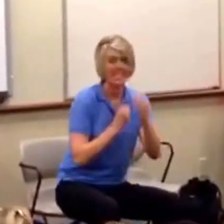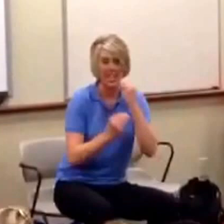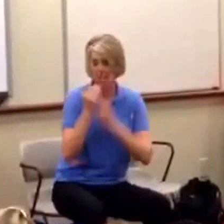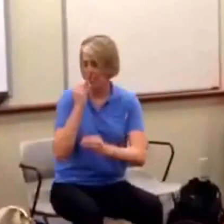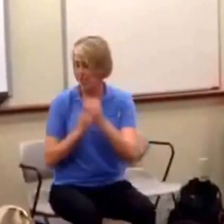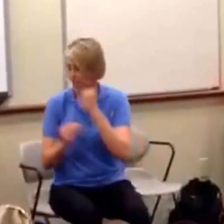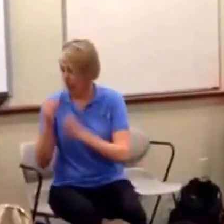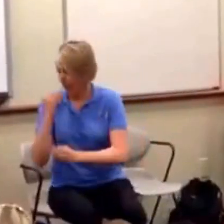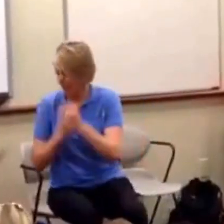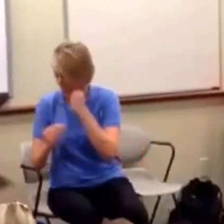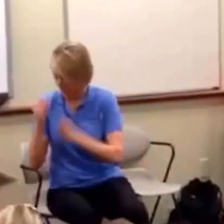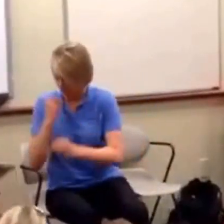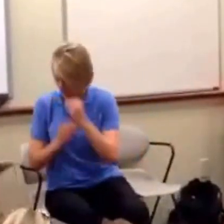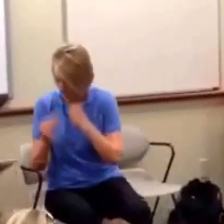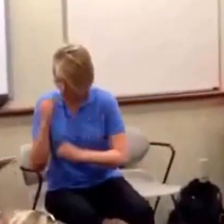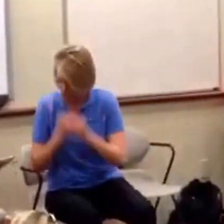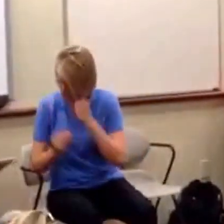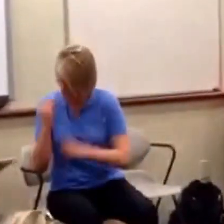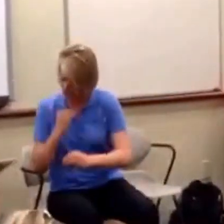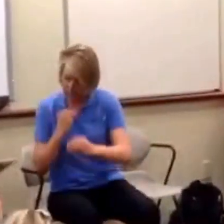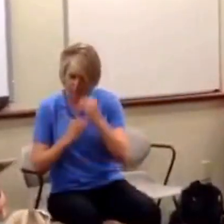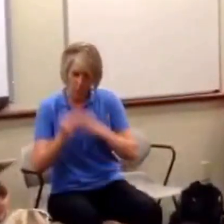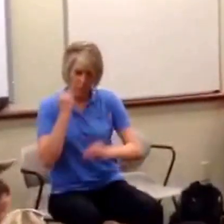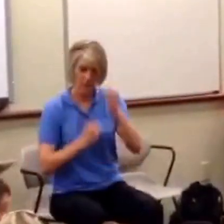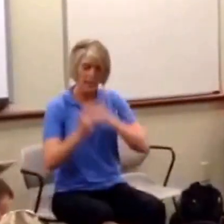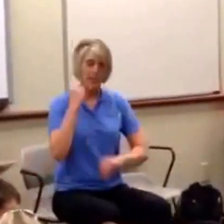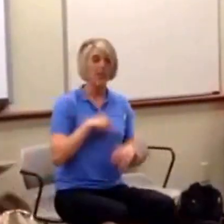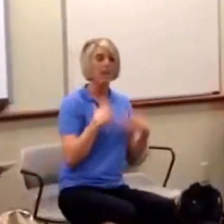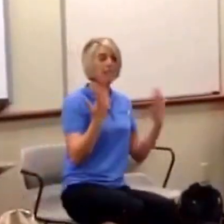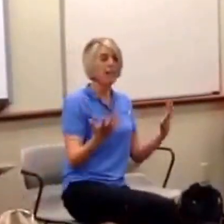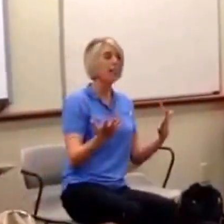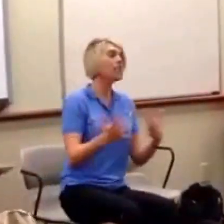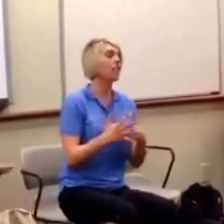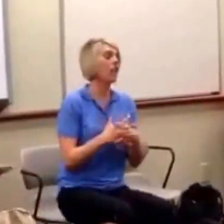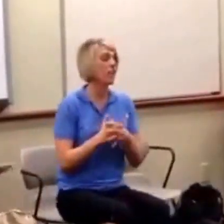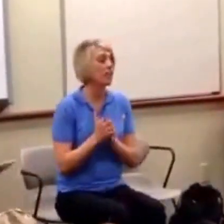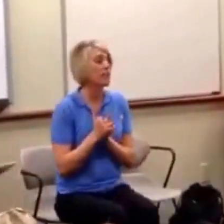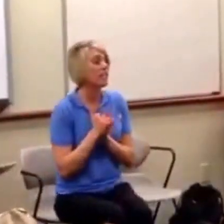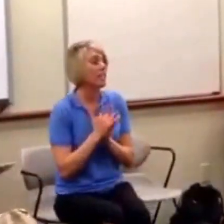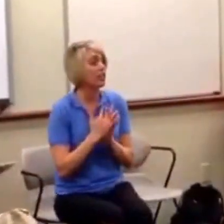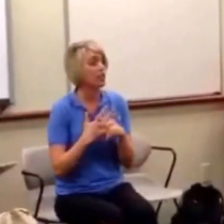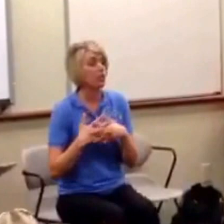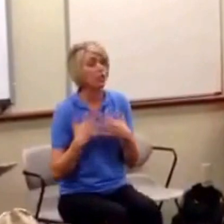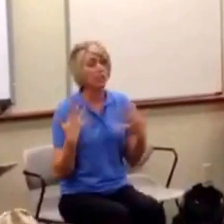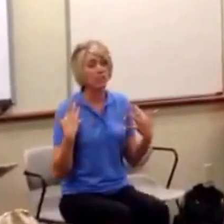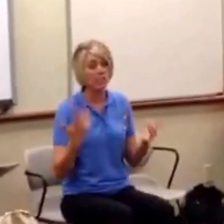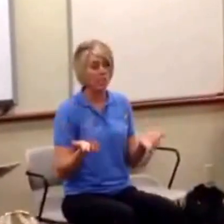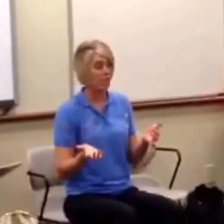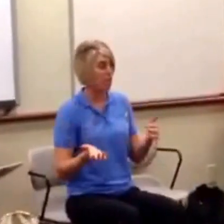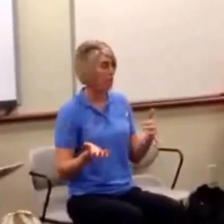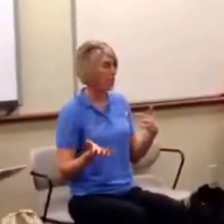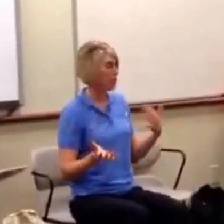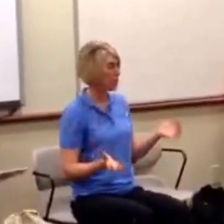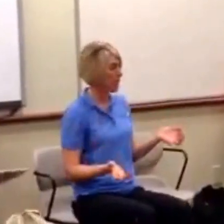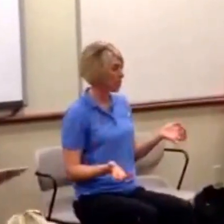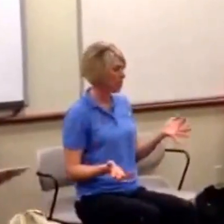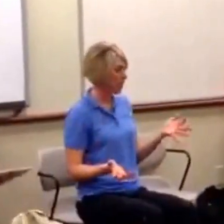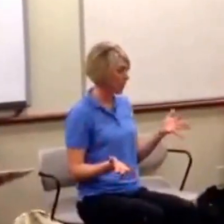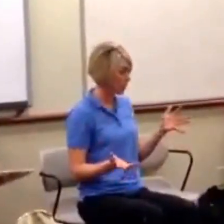That's our sign for picnic. Picnic. So I have a fun little song that I'm going to teach you, and we are going to sing this song several times throughout our